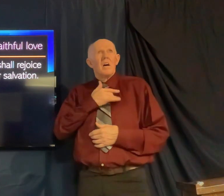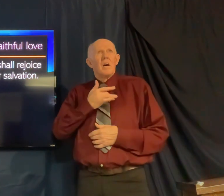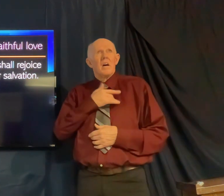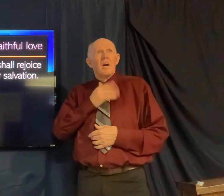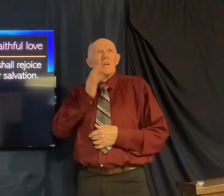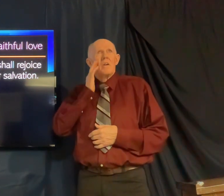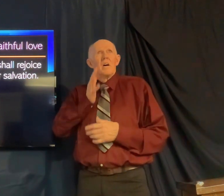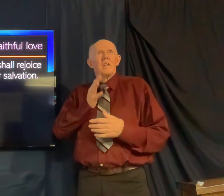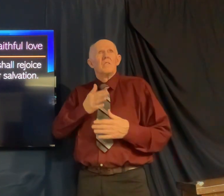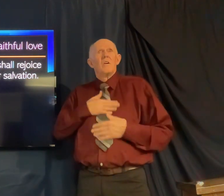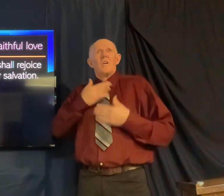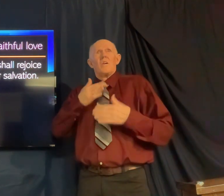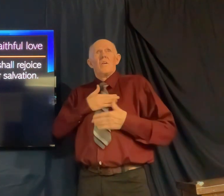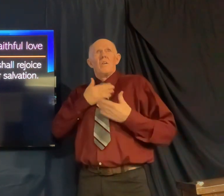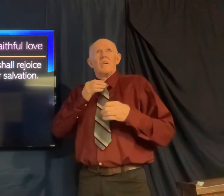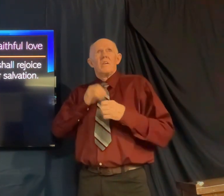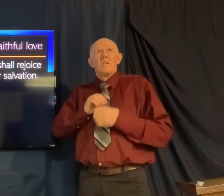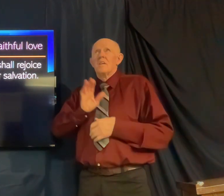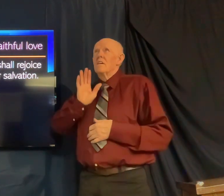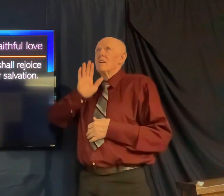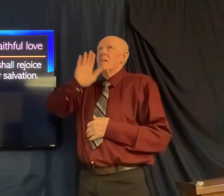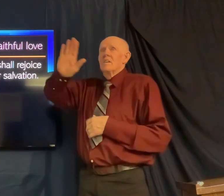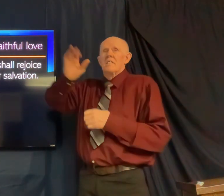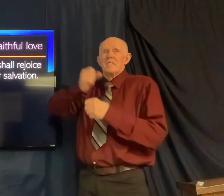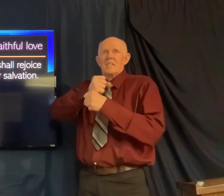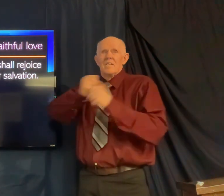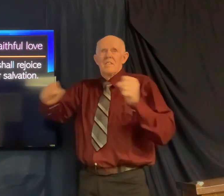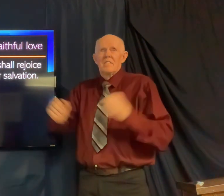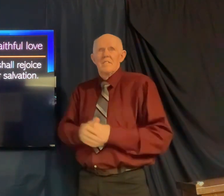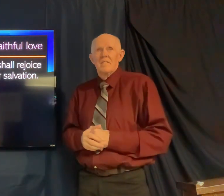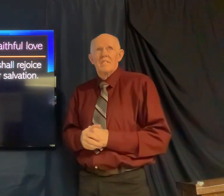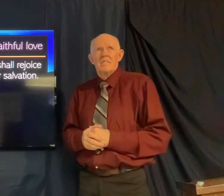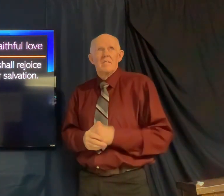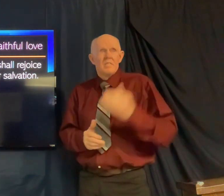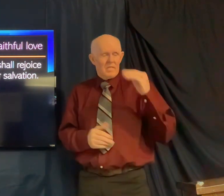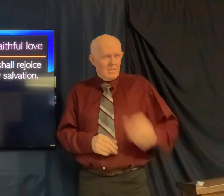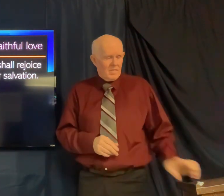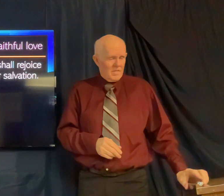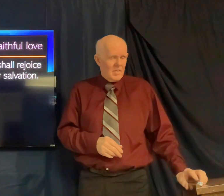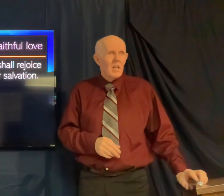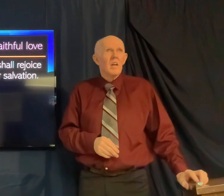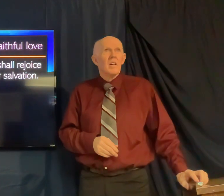My heart shall rejoice in your salvation.